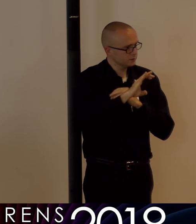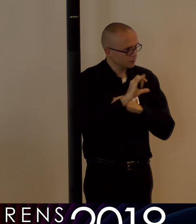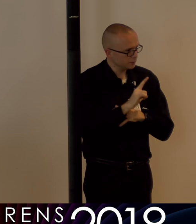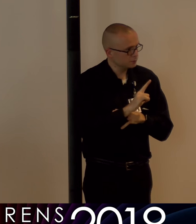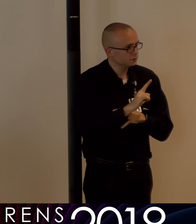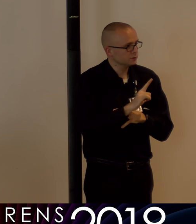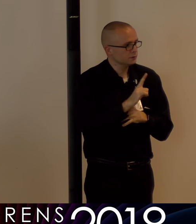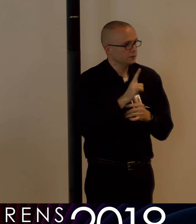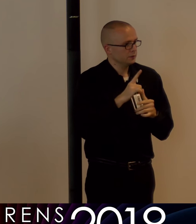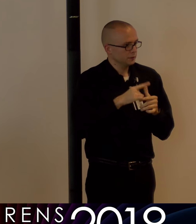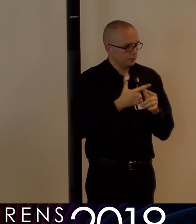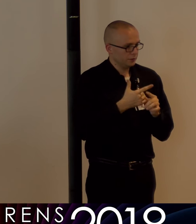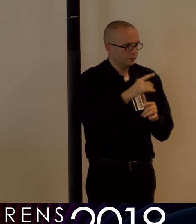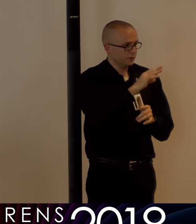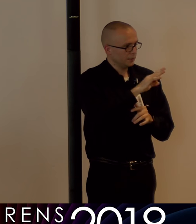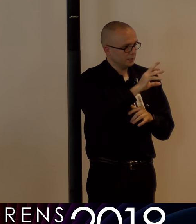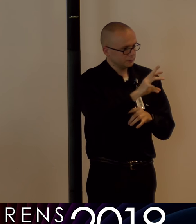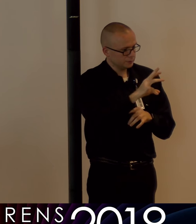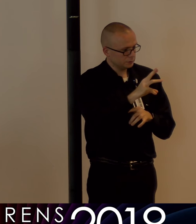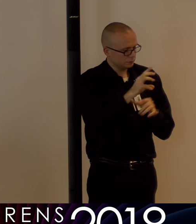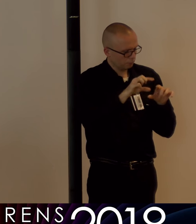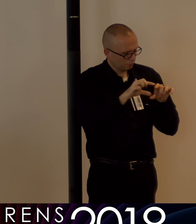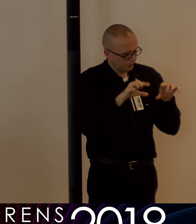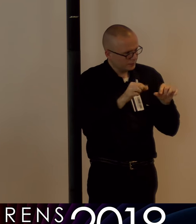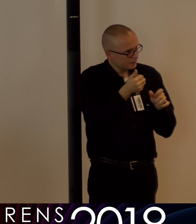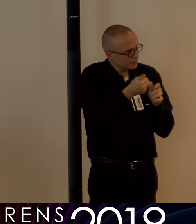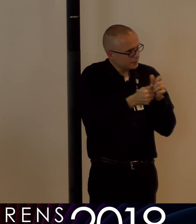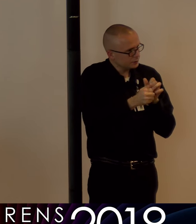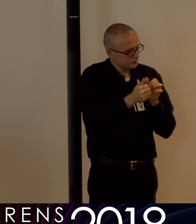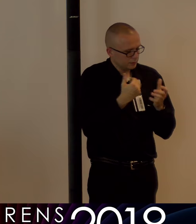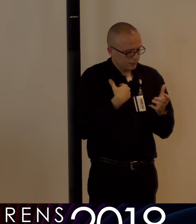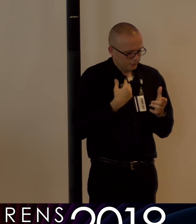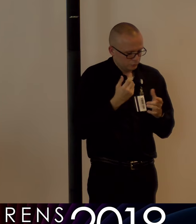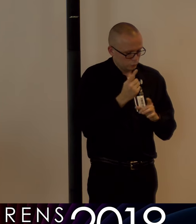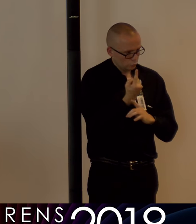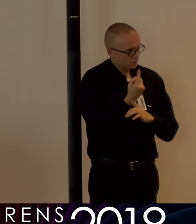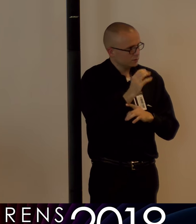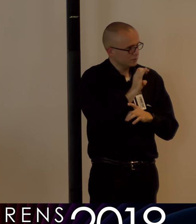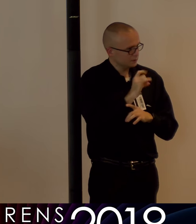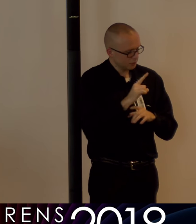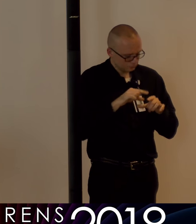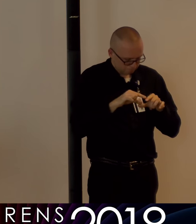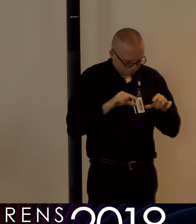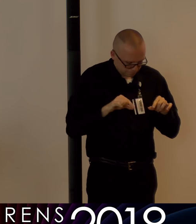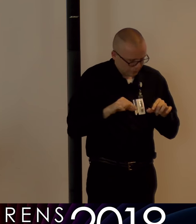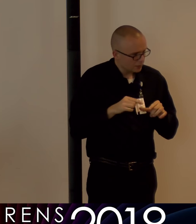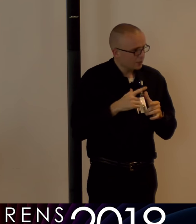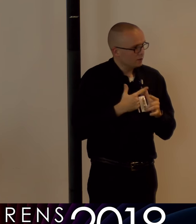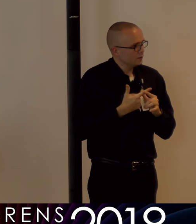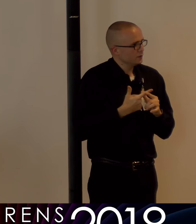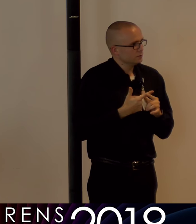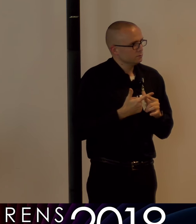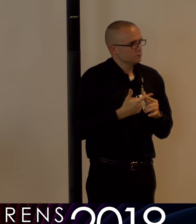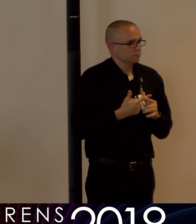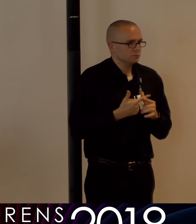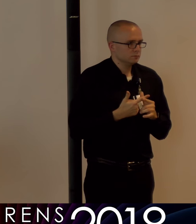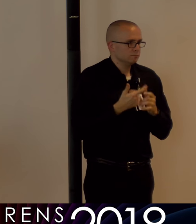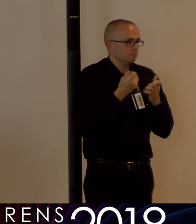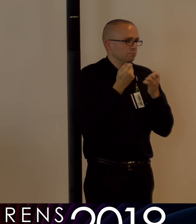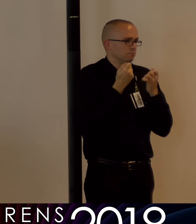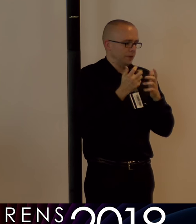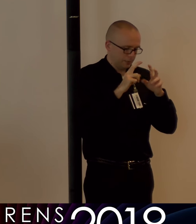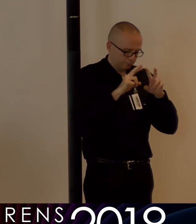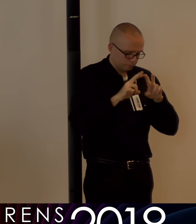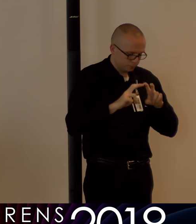plates. So now you have a 96-well plate where each individual well has a single cell in it, and then do multiple